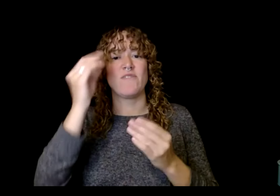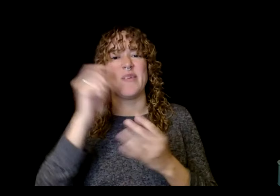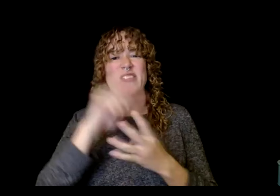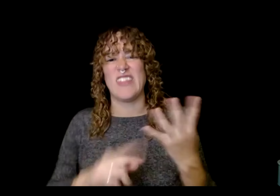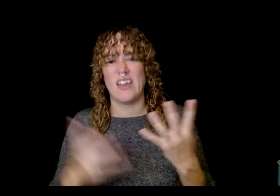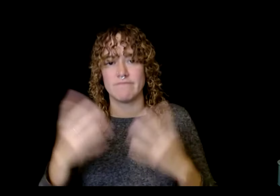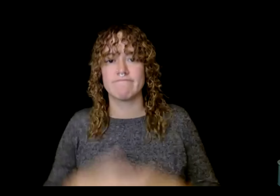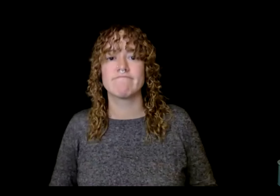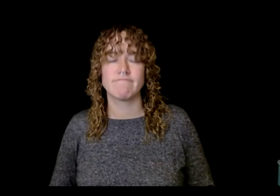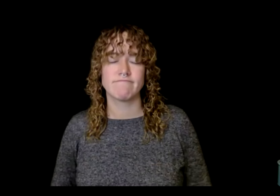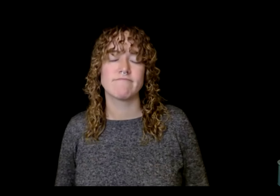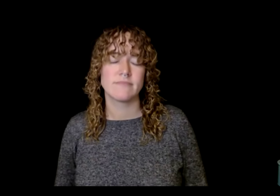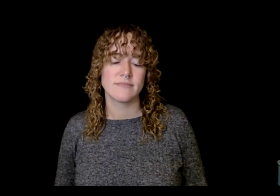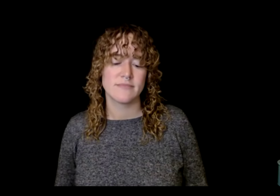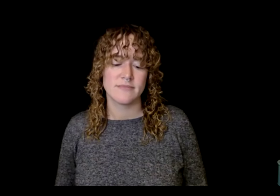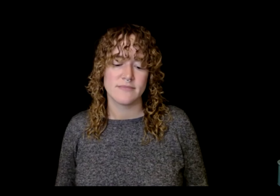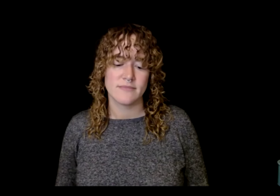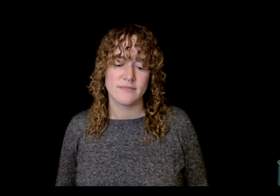the first to find out about them.